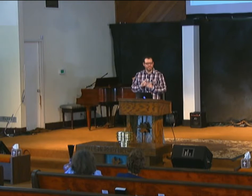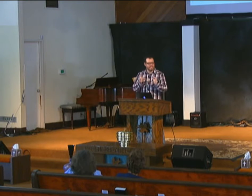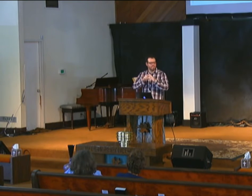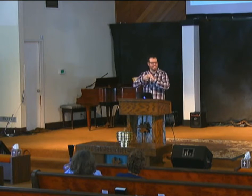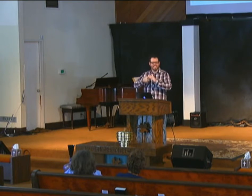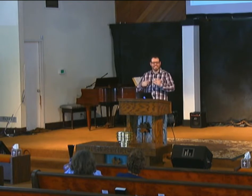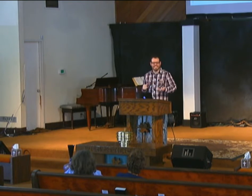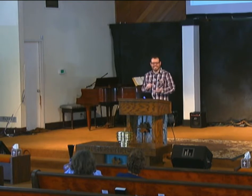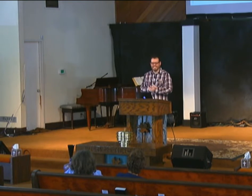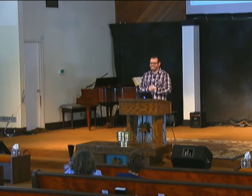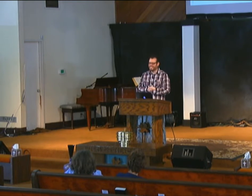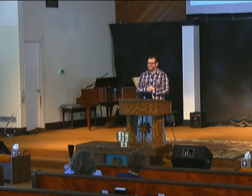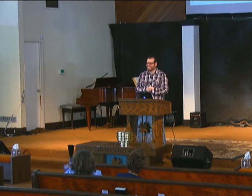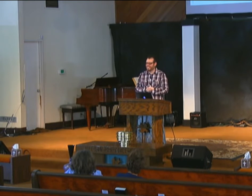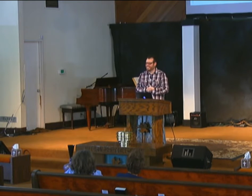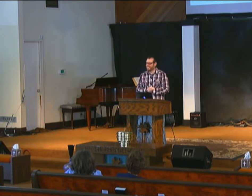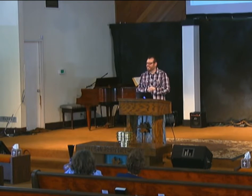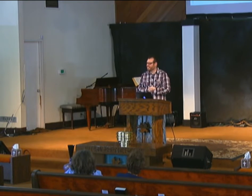Good. Ready to begin?